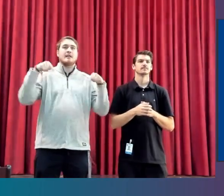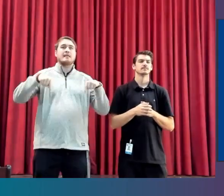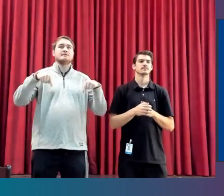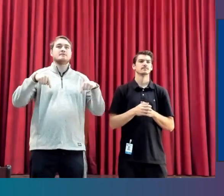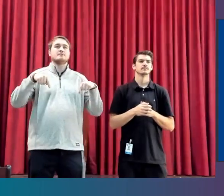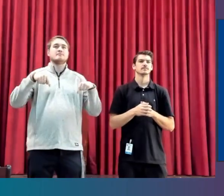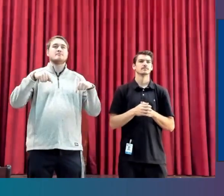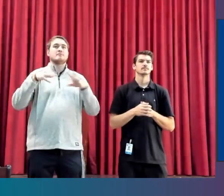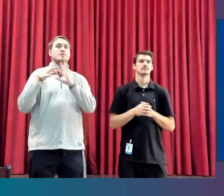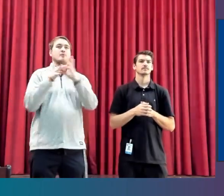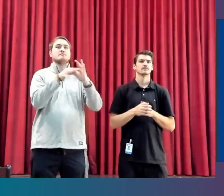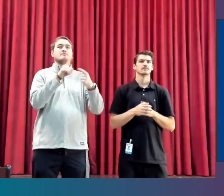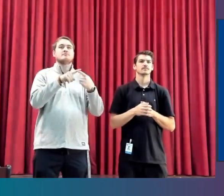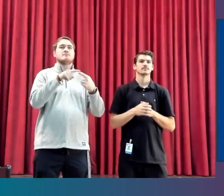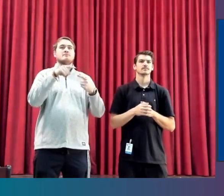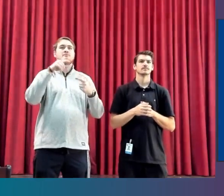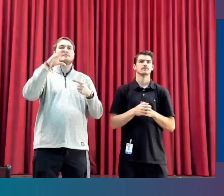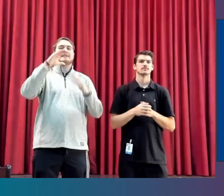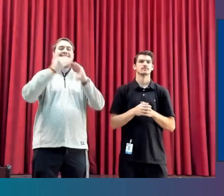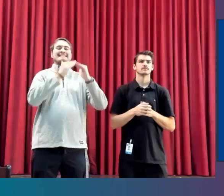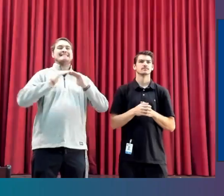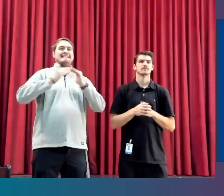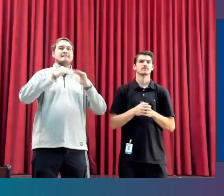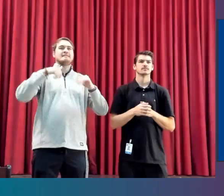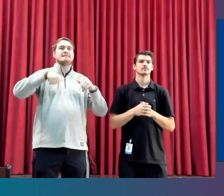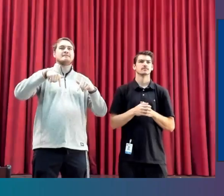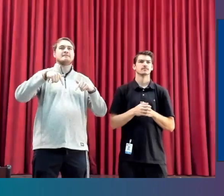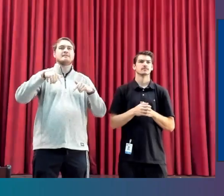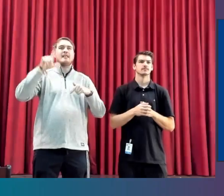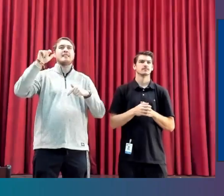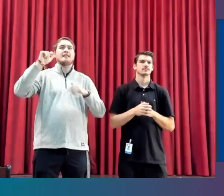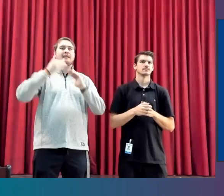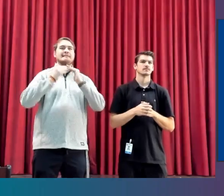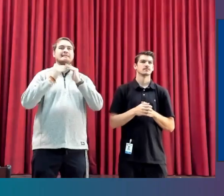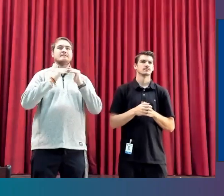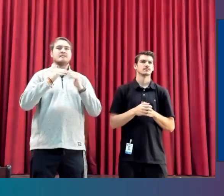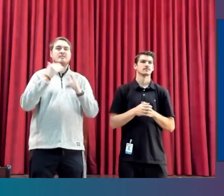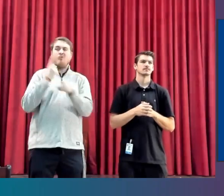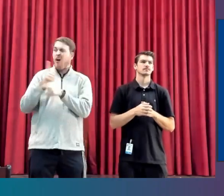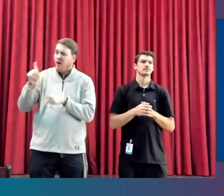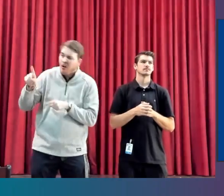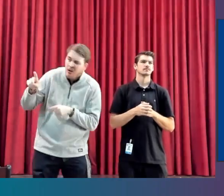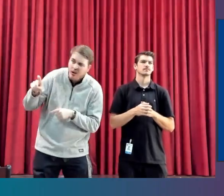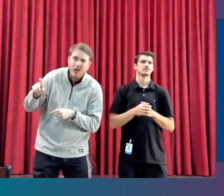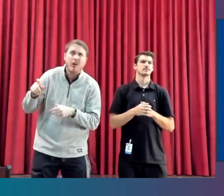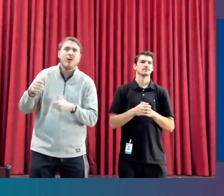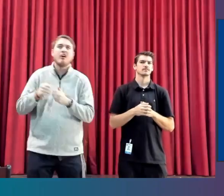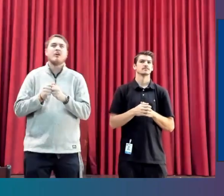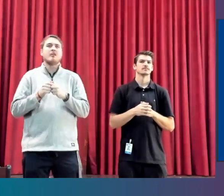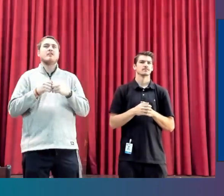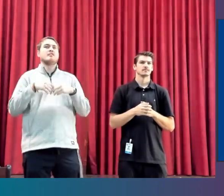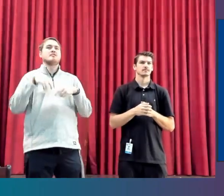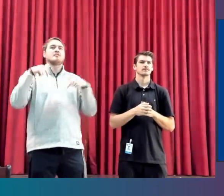I wanted to add as well, so this is related to LA City, right? Is that true?